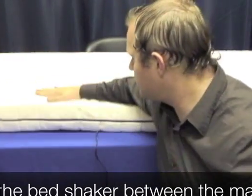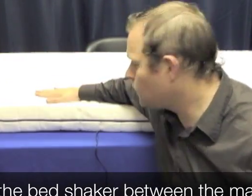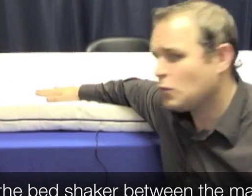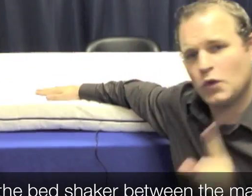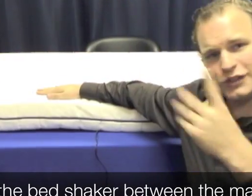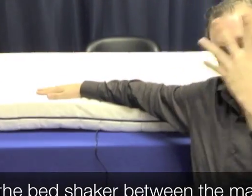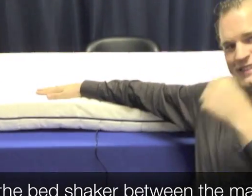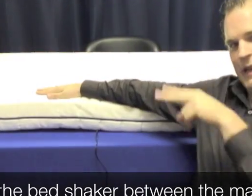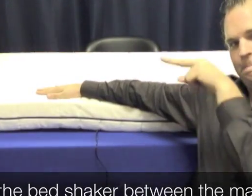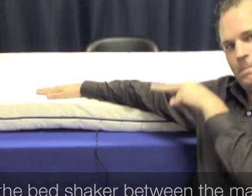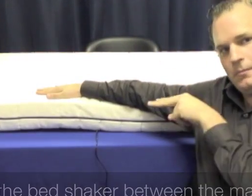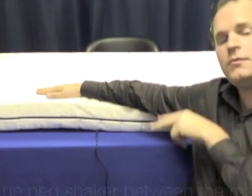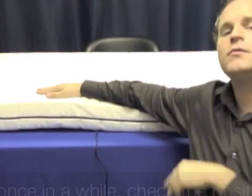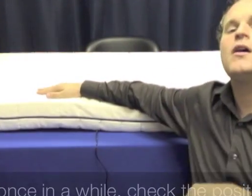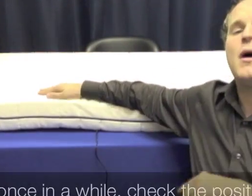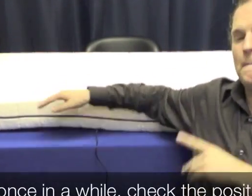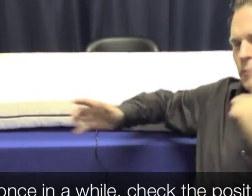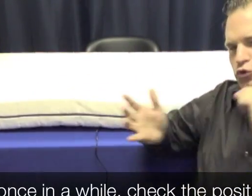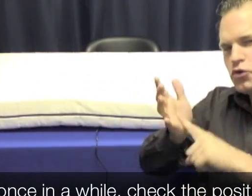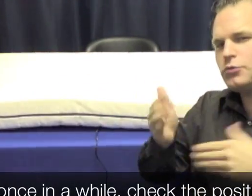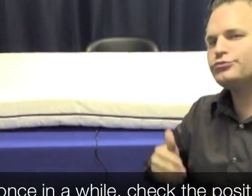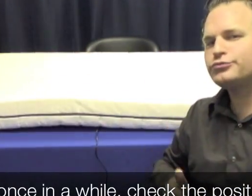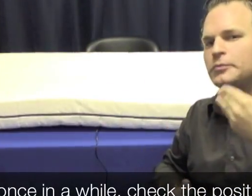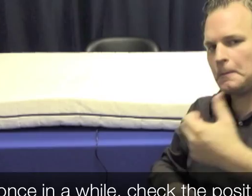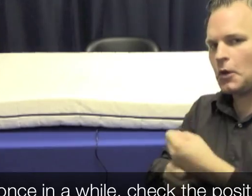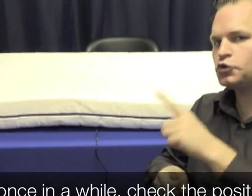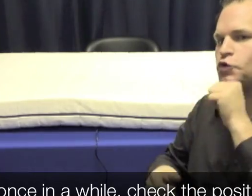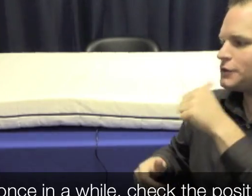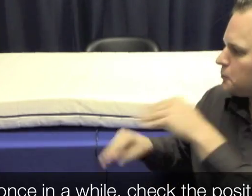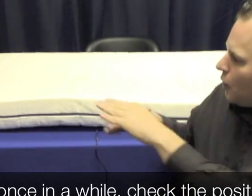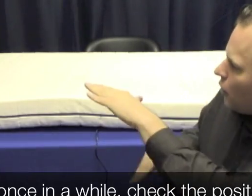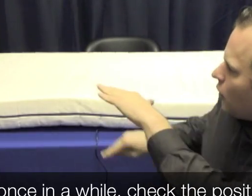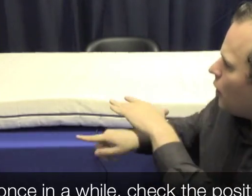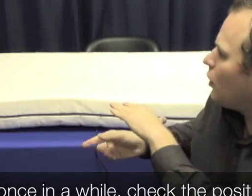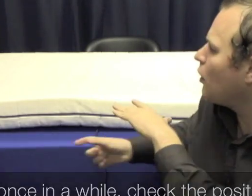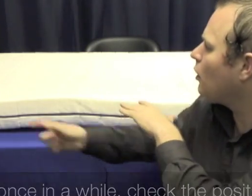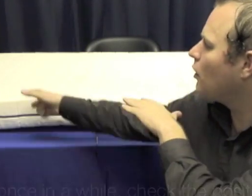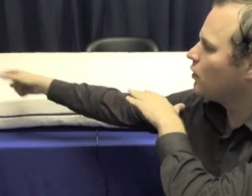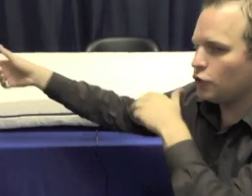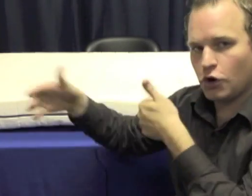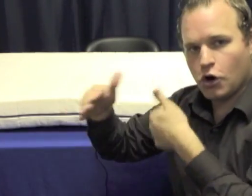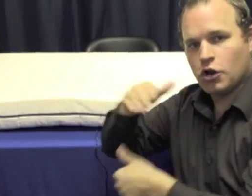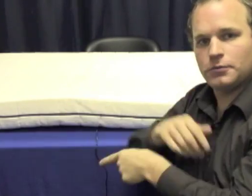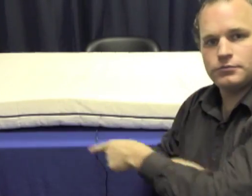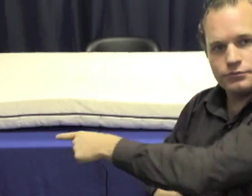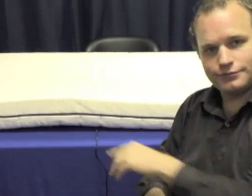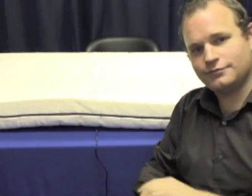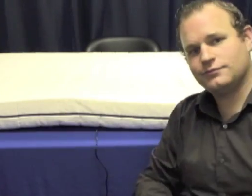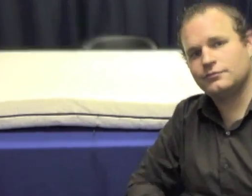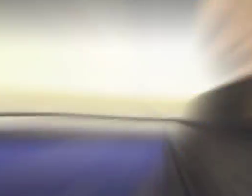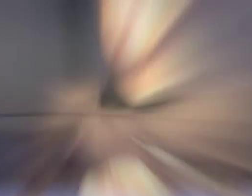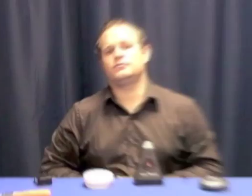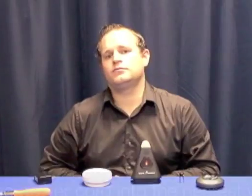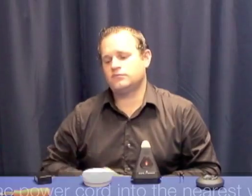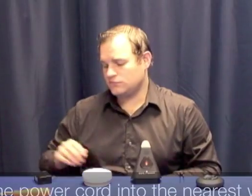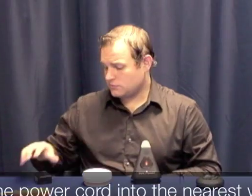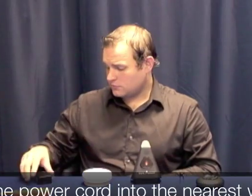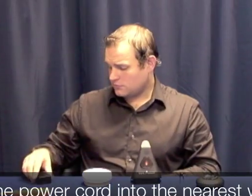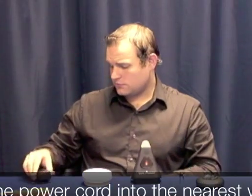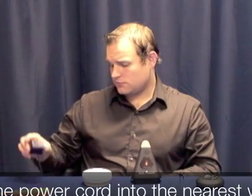Put it where you sleep. Every once in a while, check the position of the bed shaker because it can move.